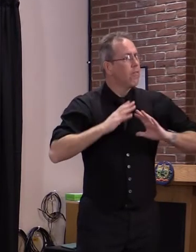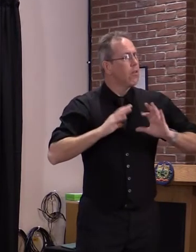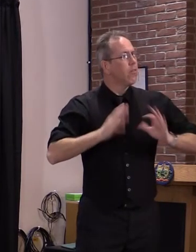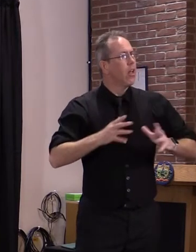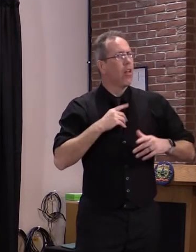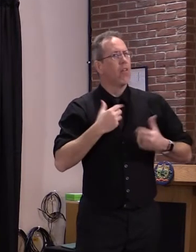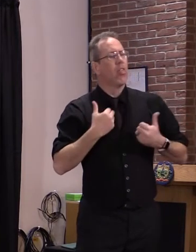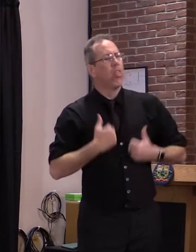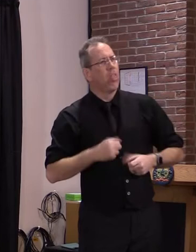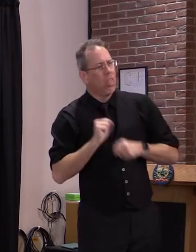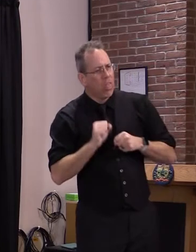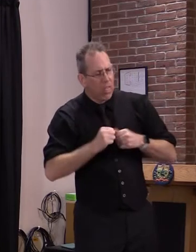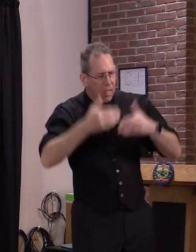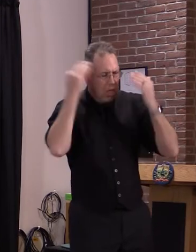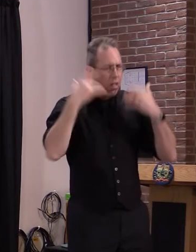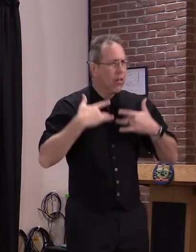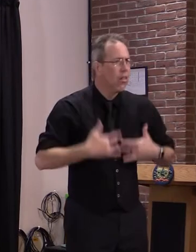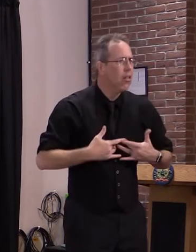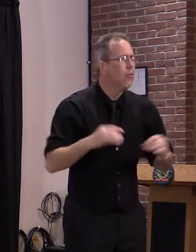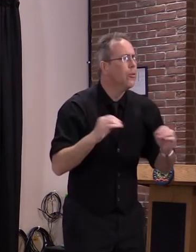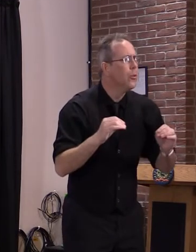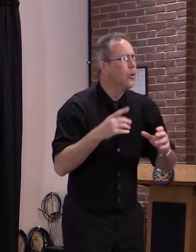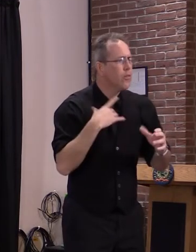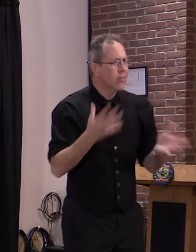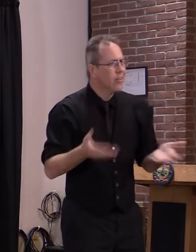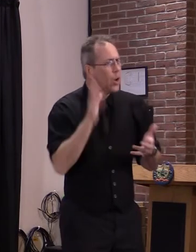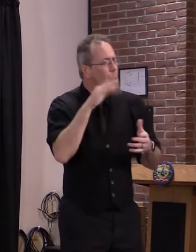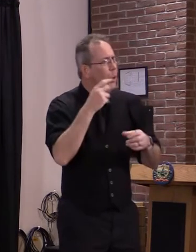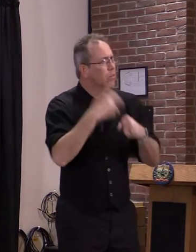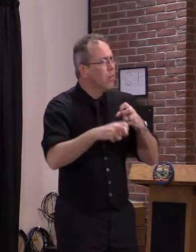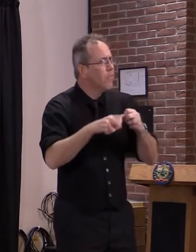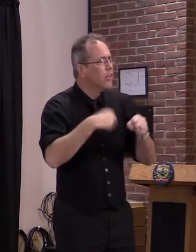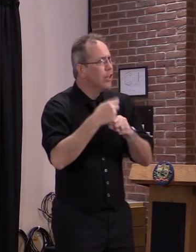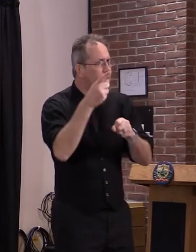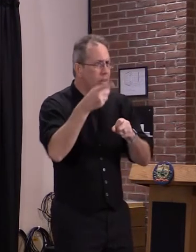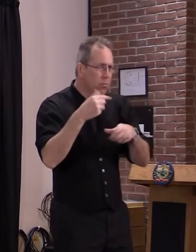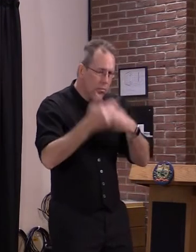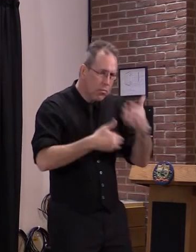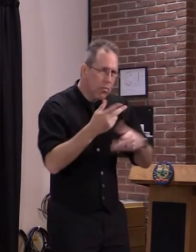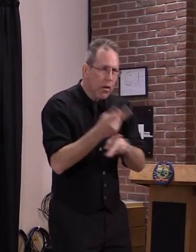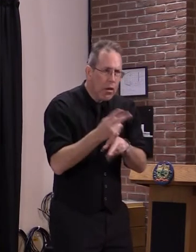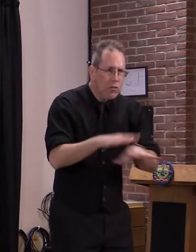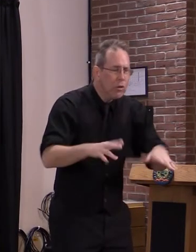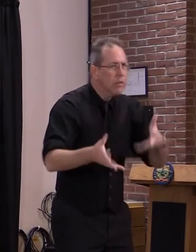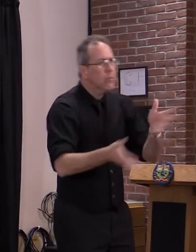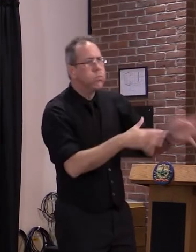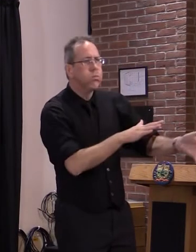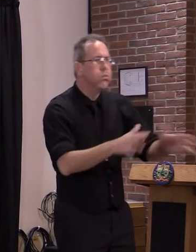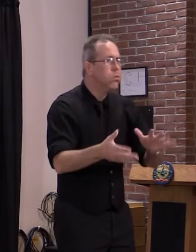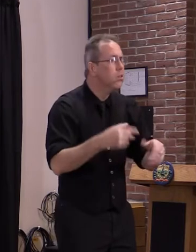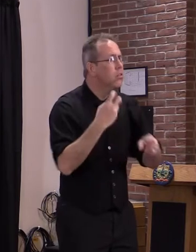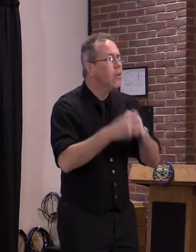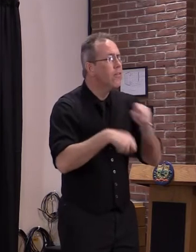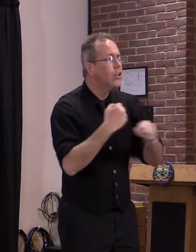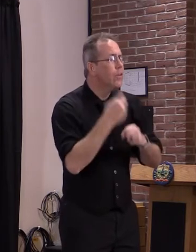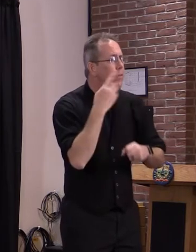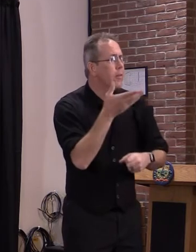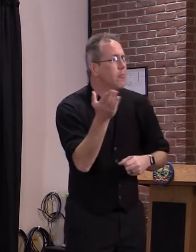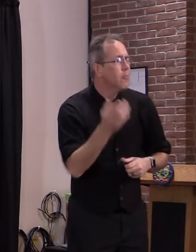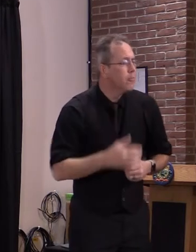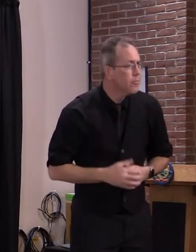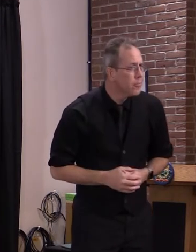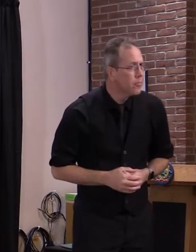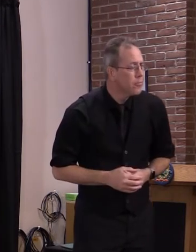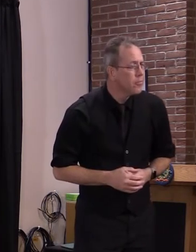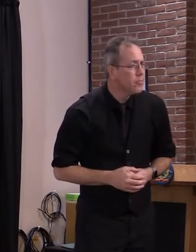a daily basis, and that they've been adversely impacted by the pandemic, to say the least. So that's kind of in a nutshell where we are at the state